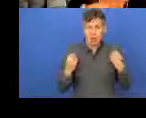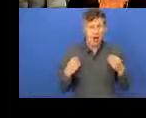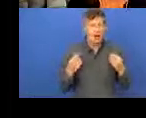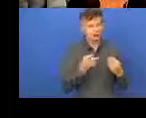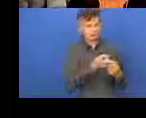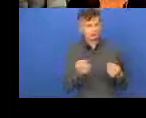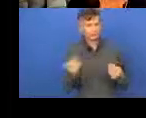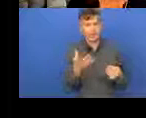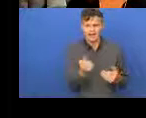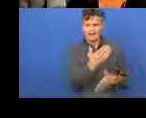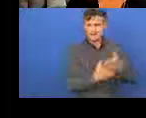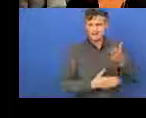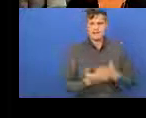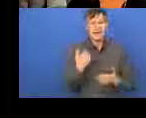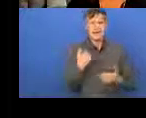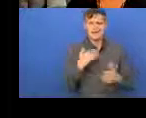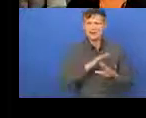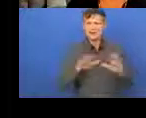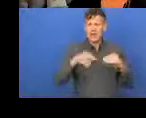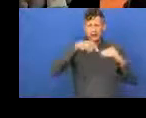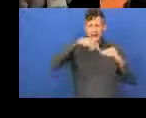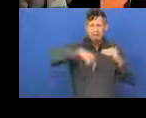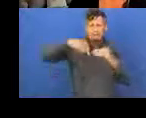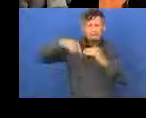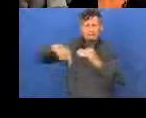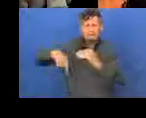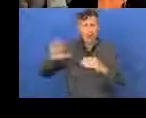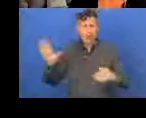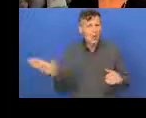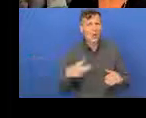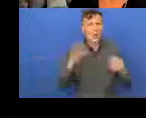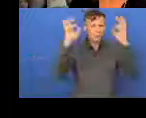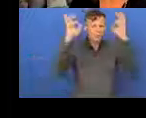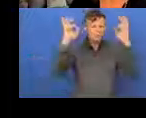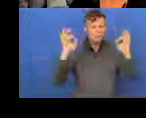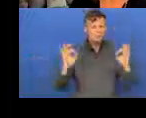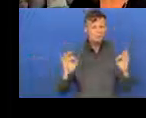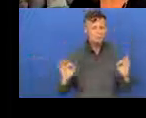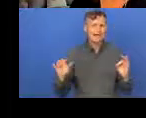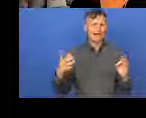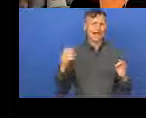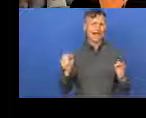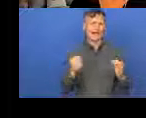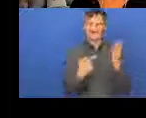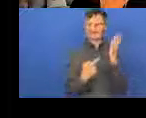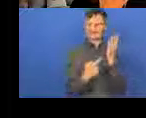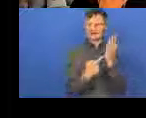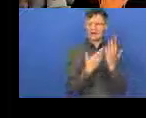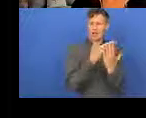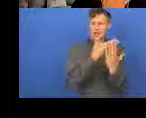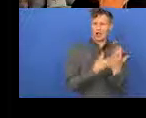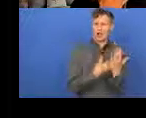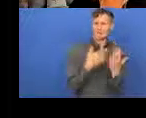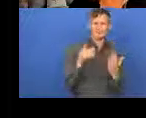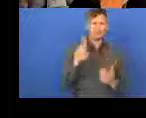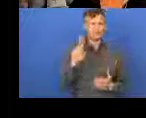going to go through each of the elements here. They're discussed in the technical brief prepared by UNESCO based on the findings in the report,